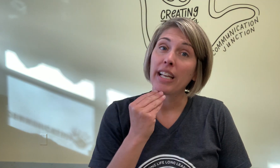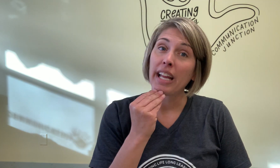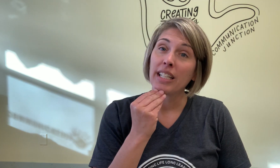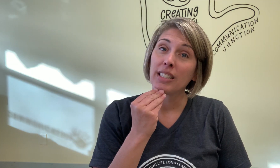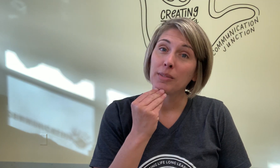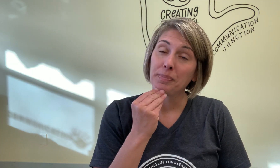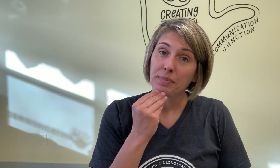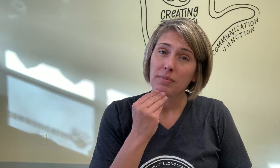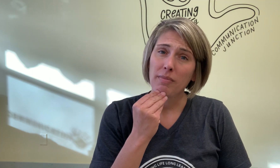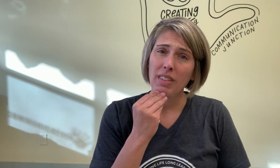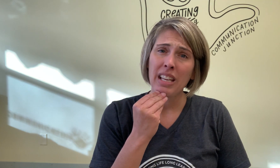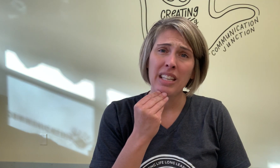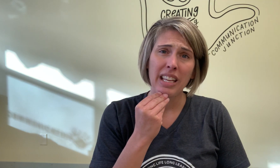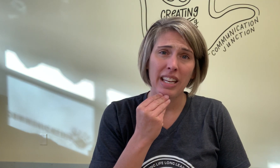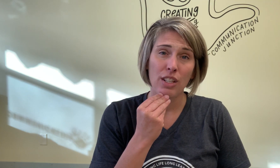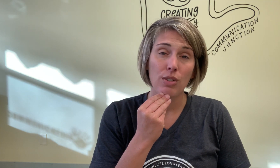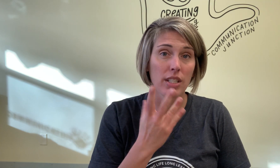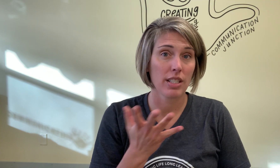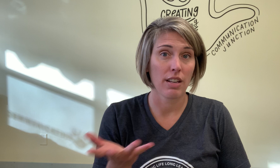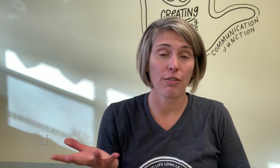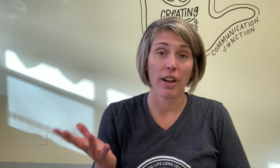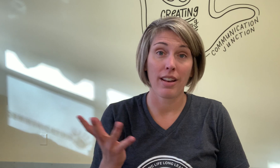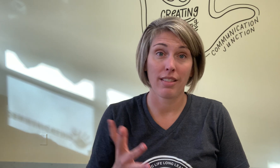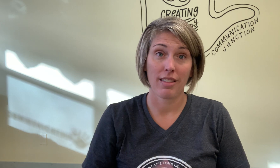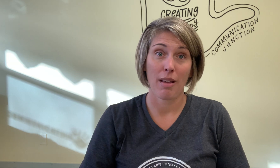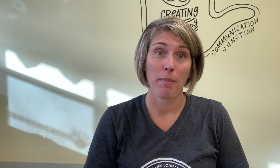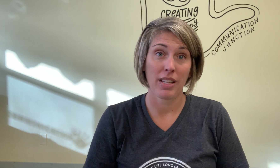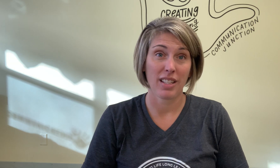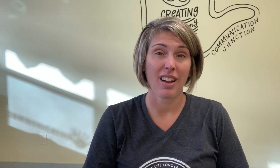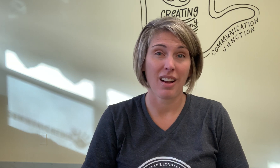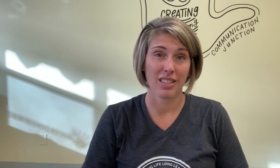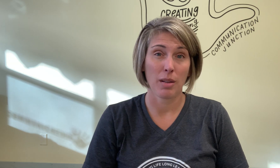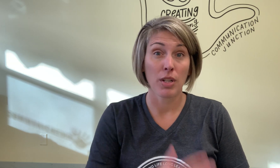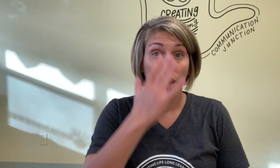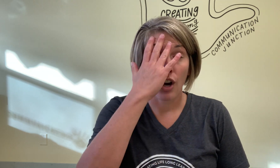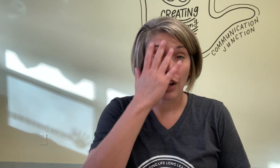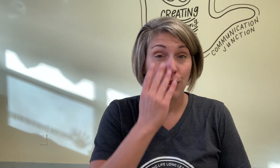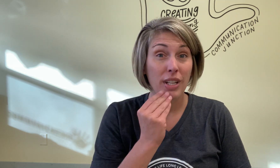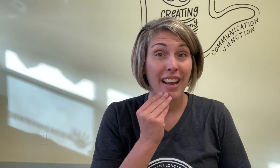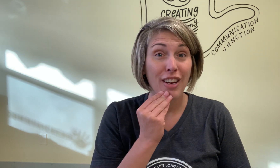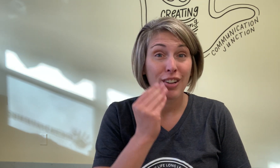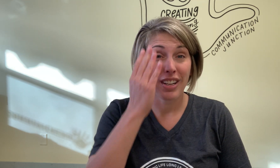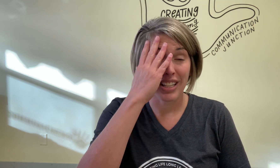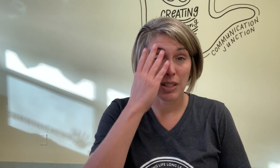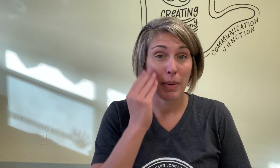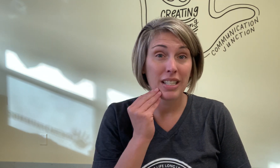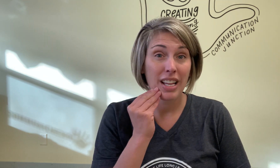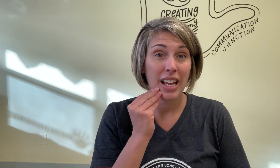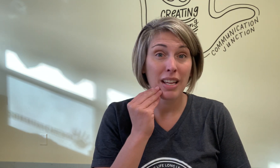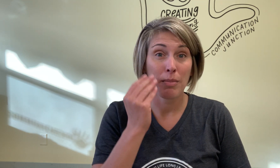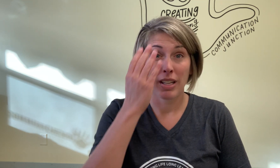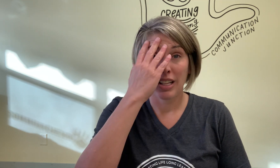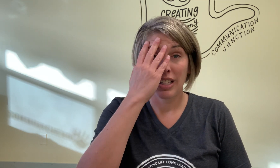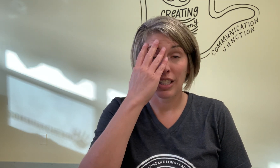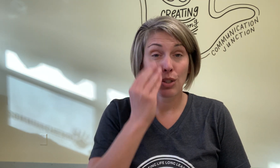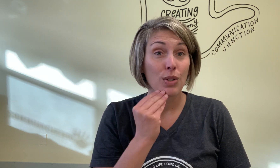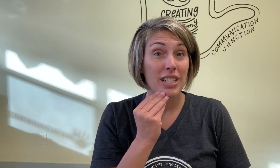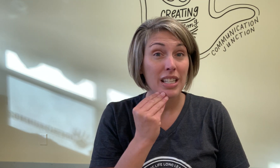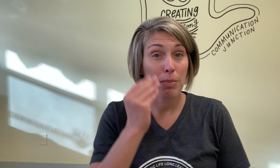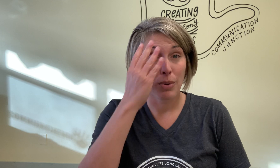night. And again, I use this sign for anything that means that concept. Are you tired? It's bedtime. Let's go to sleep. Are